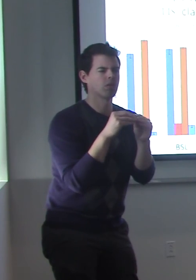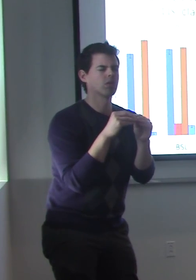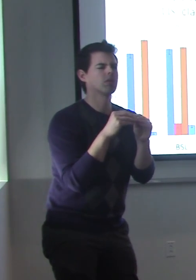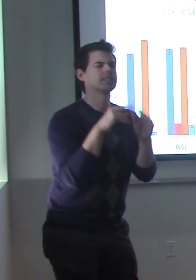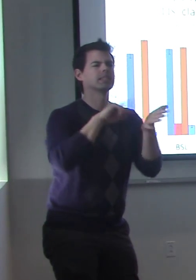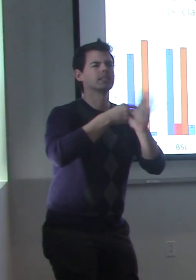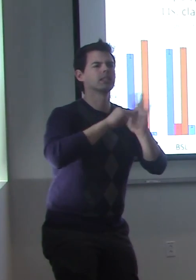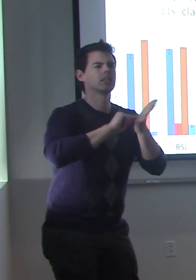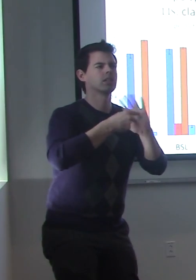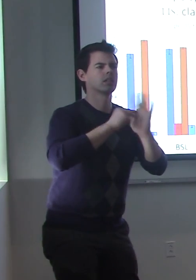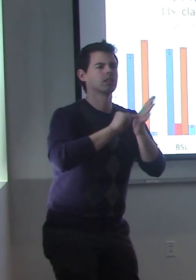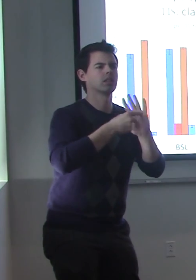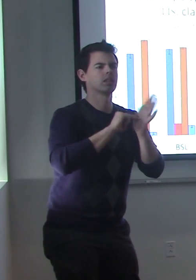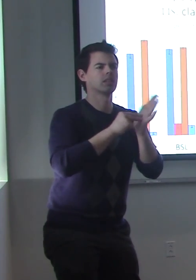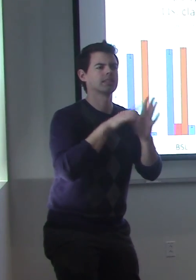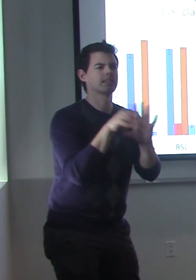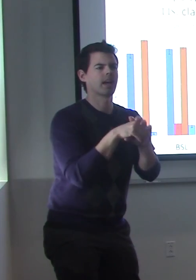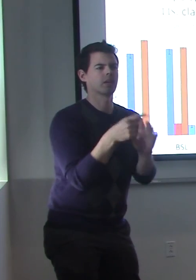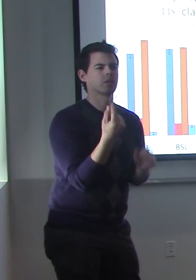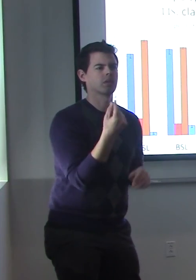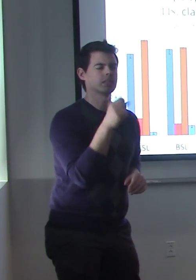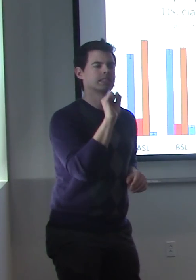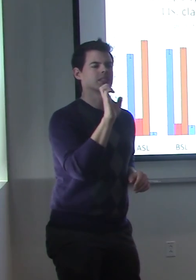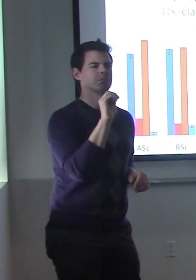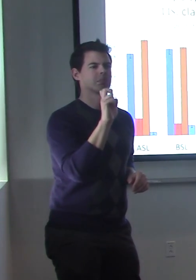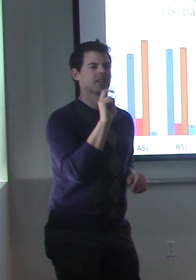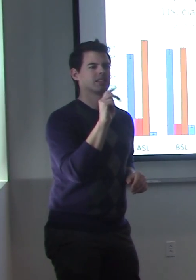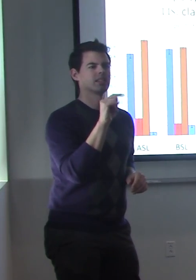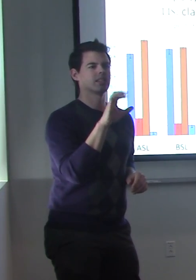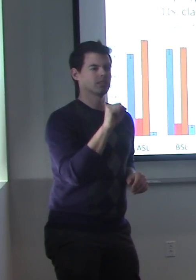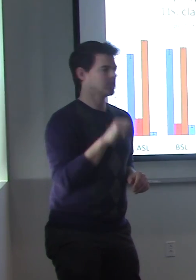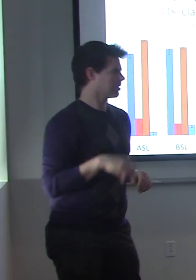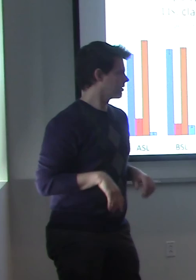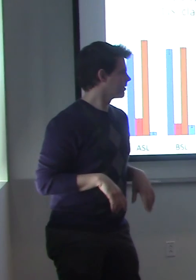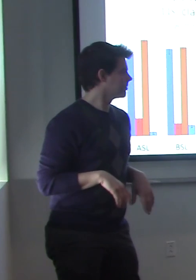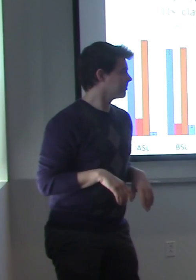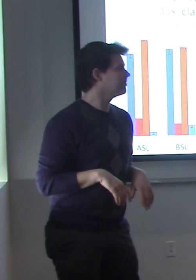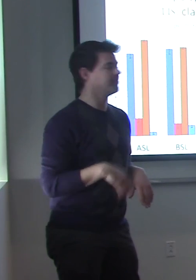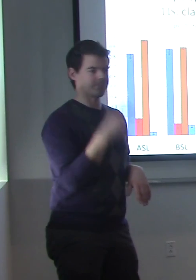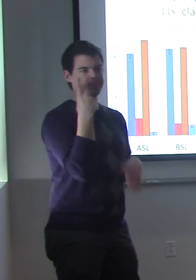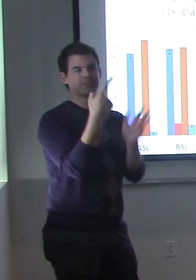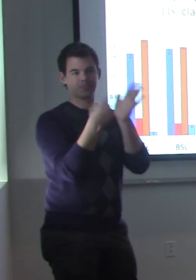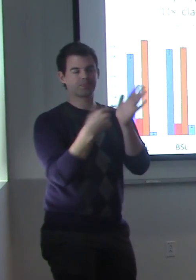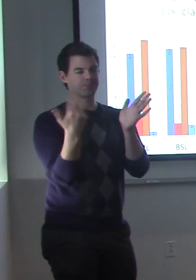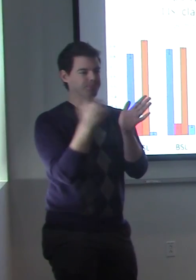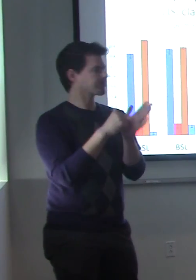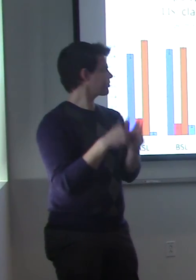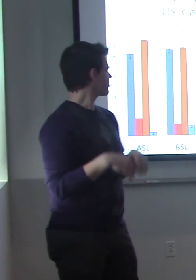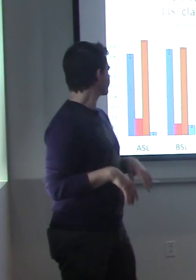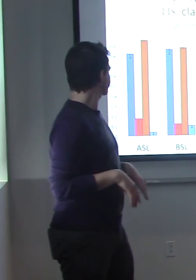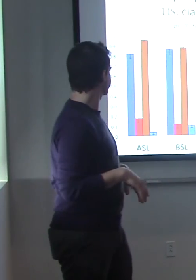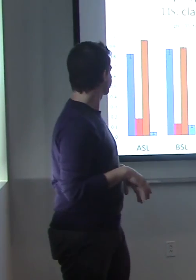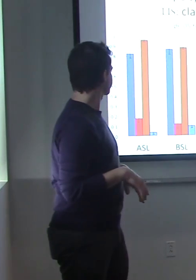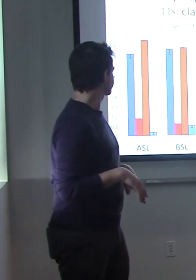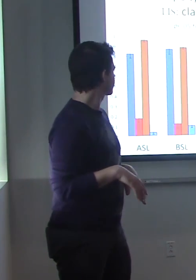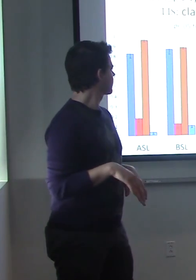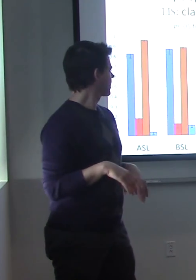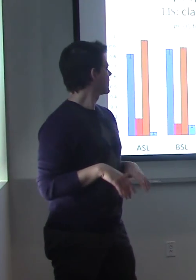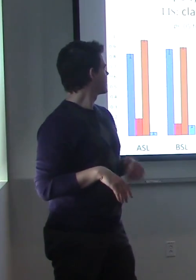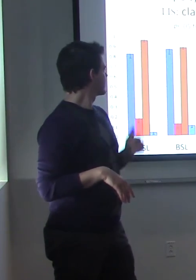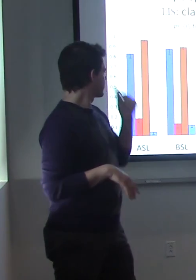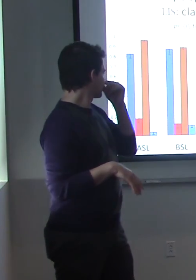And here we see the same agent, no agent distinction, gigantic blue bars, handling handshakes and agentive